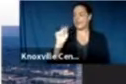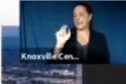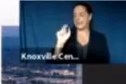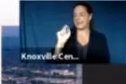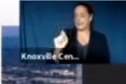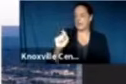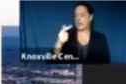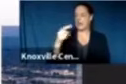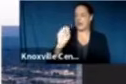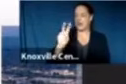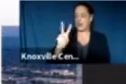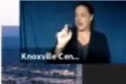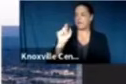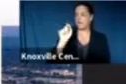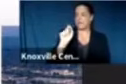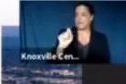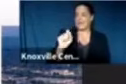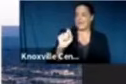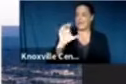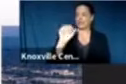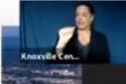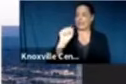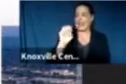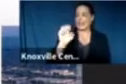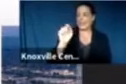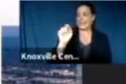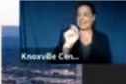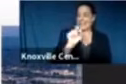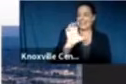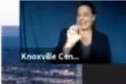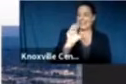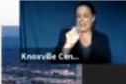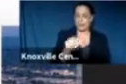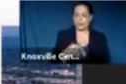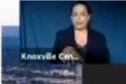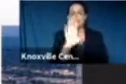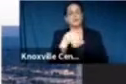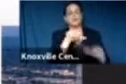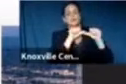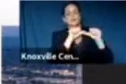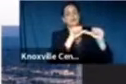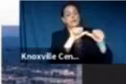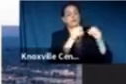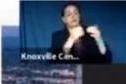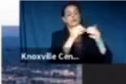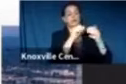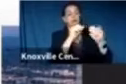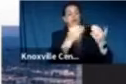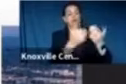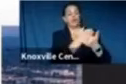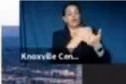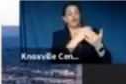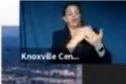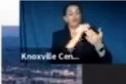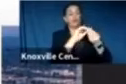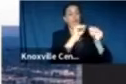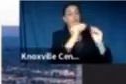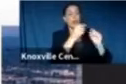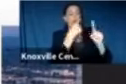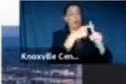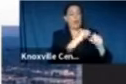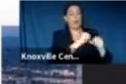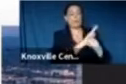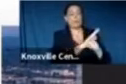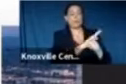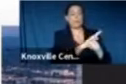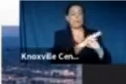covid.knoxcountytn.gov/case-count. Moving to the first benchmark, sustained reduction or stability in new cases for 14 days. To illustrate